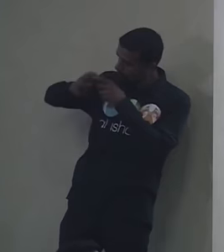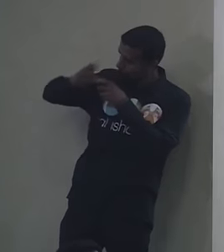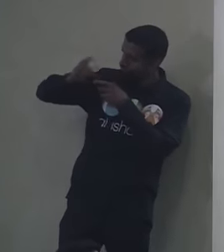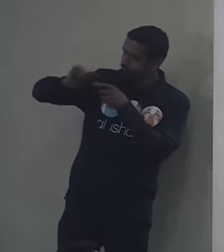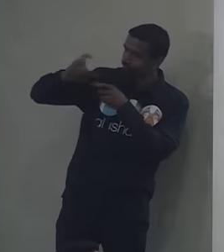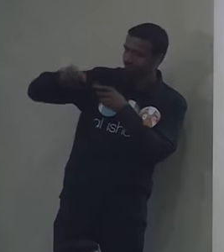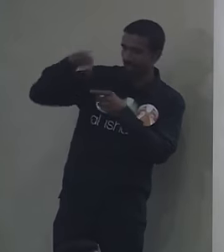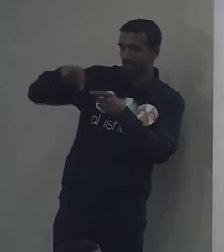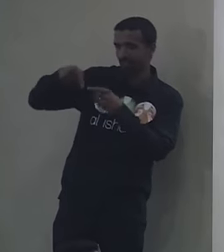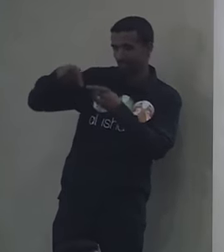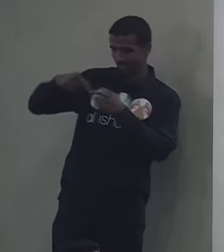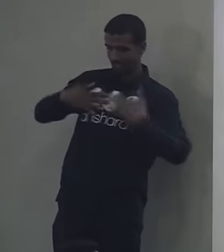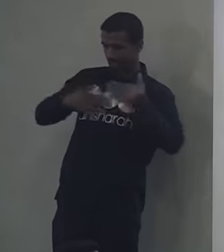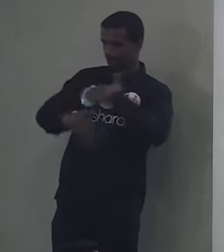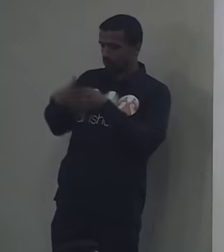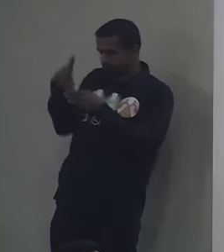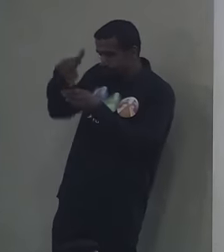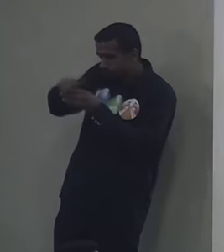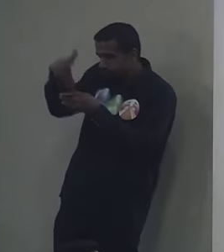actually,